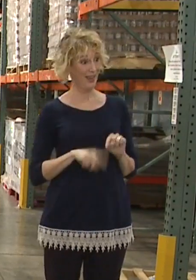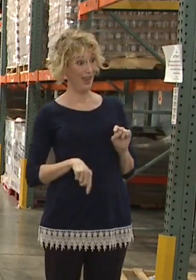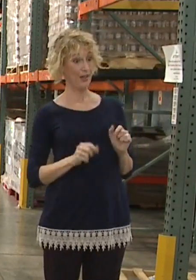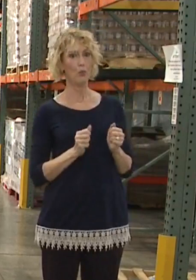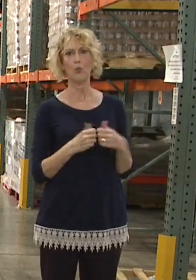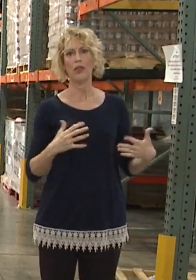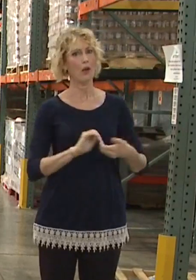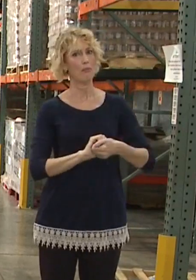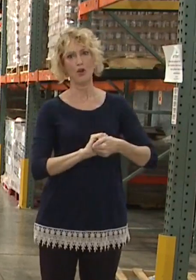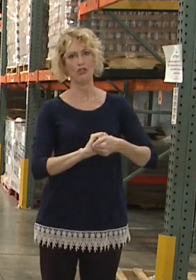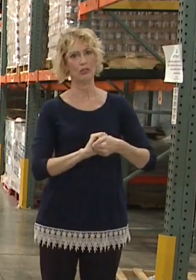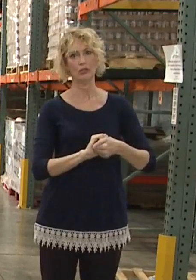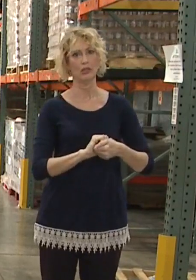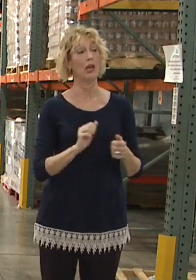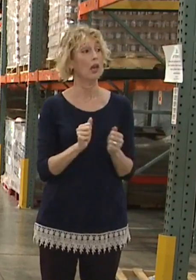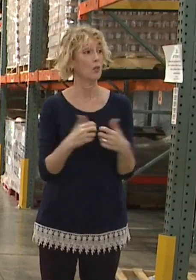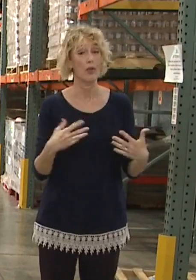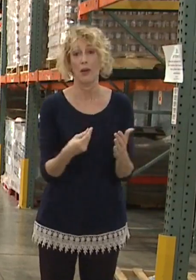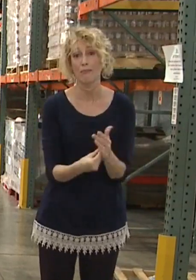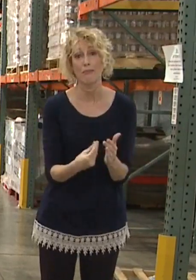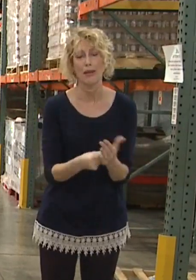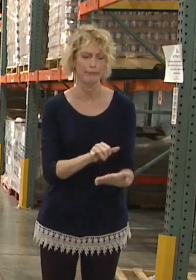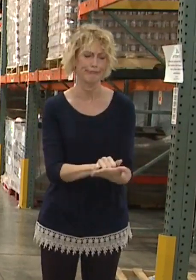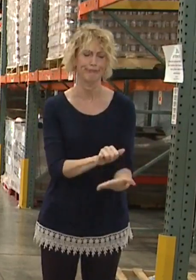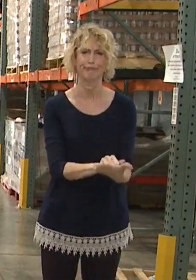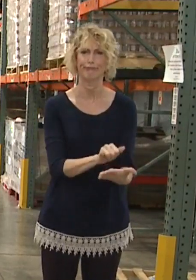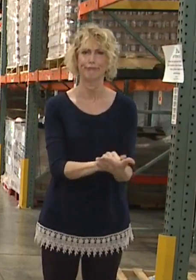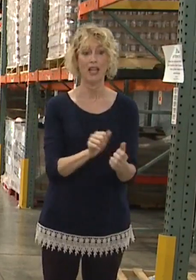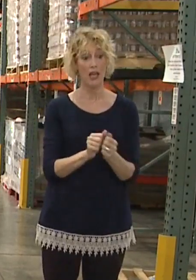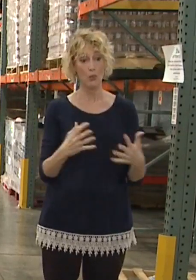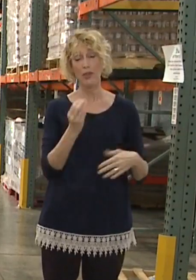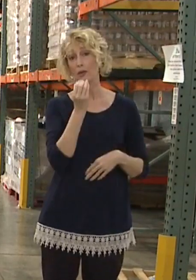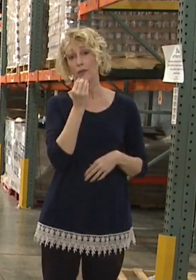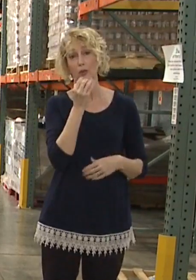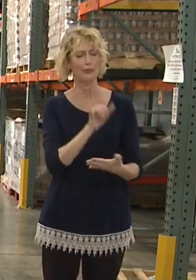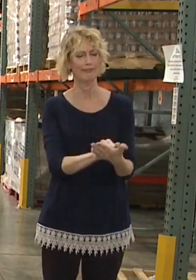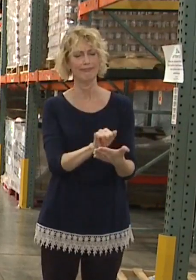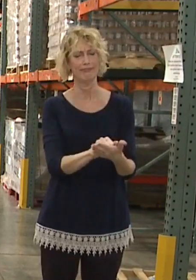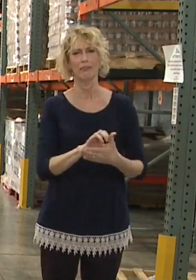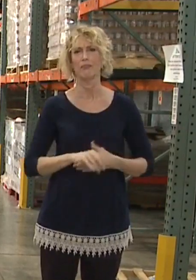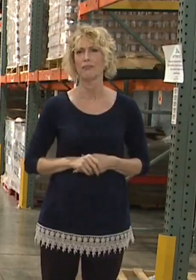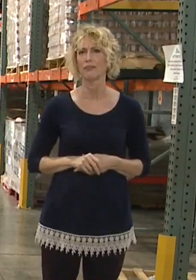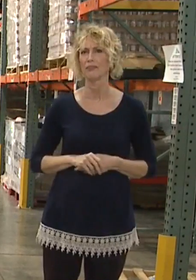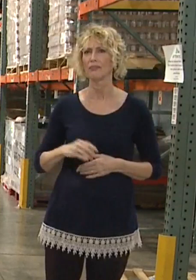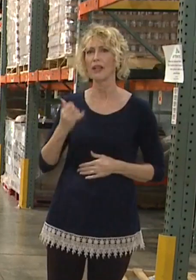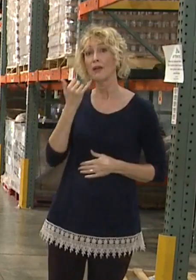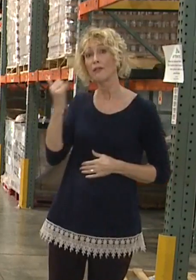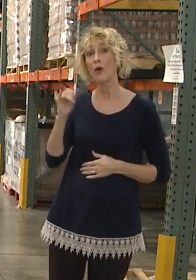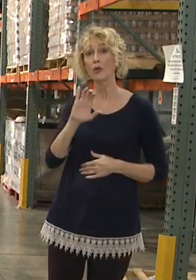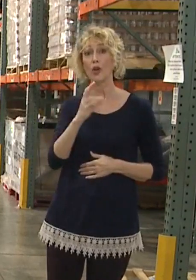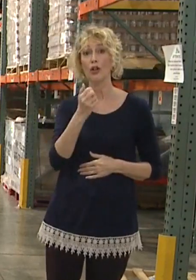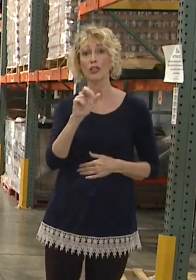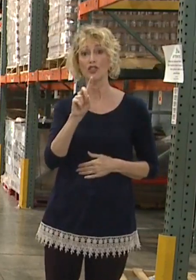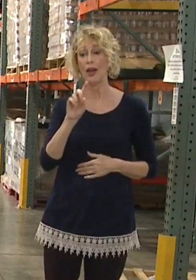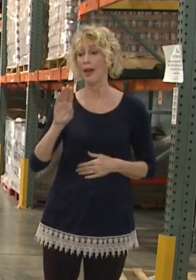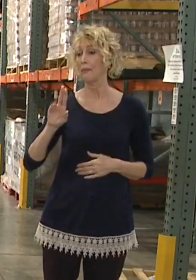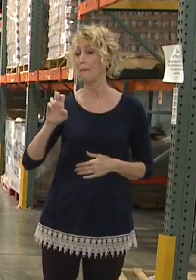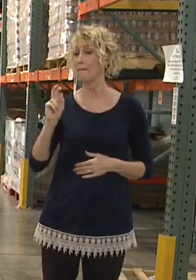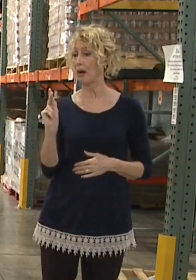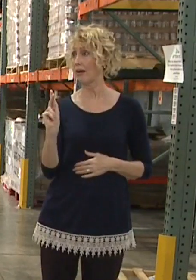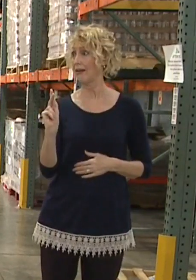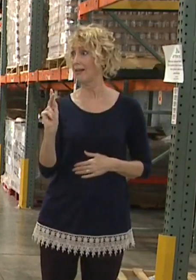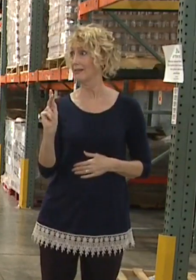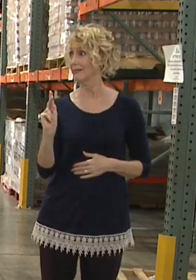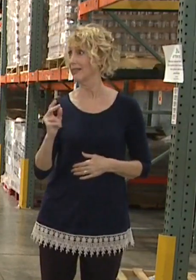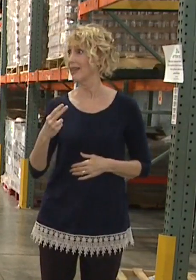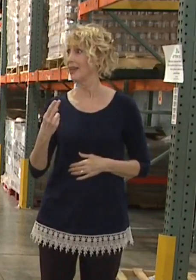without partners. We can't do it without money. We can't do it without food. So I made a phone call to Chad Buck from